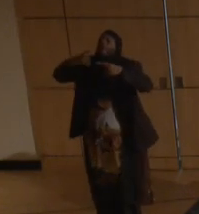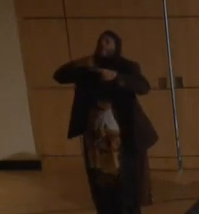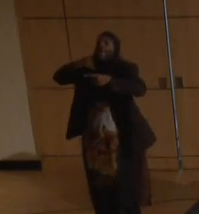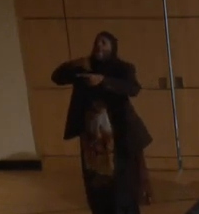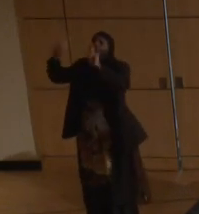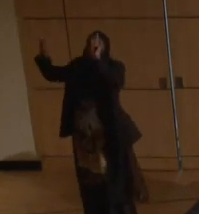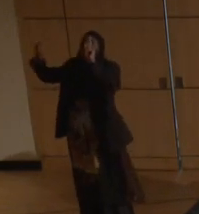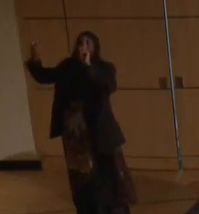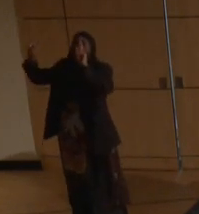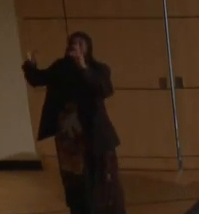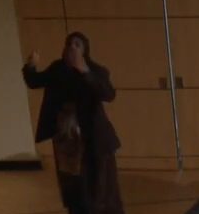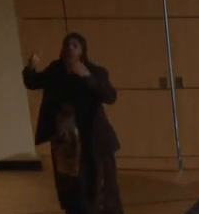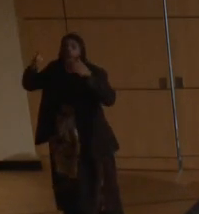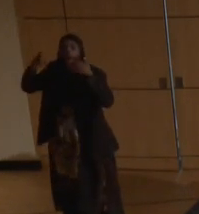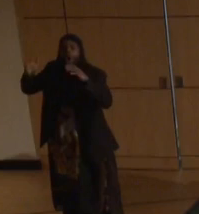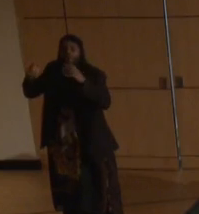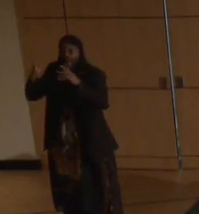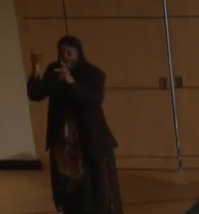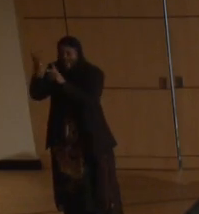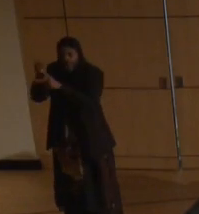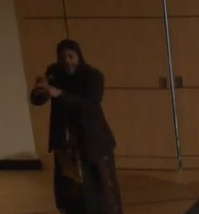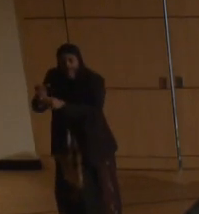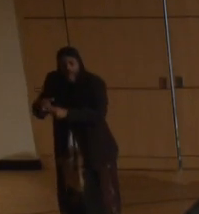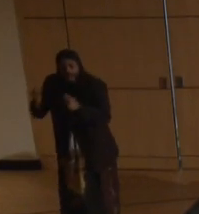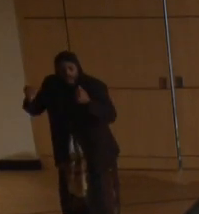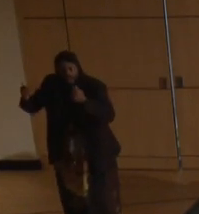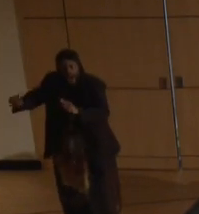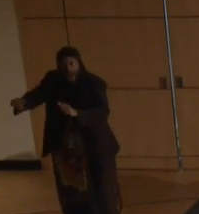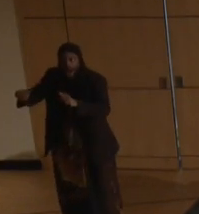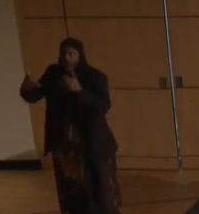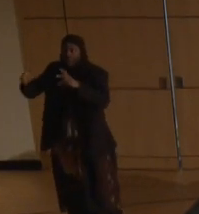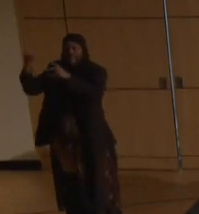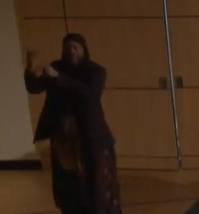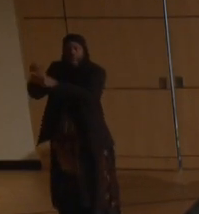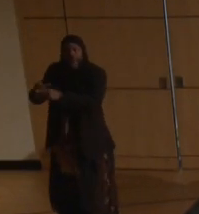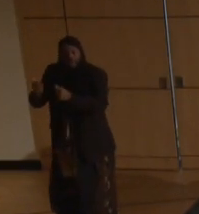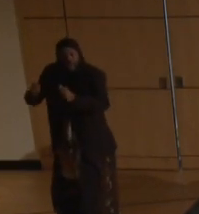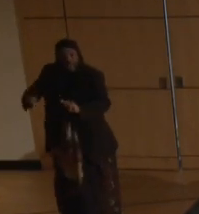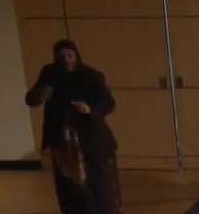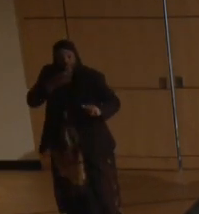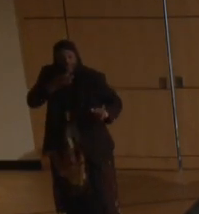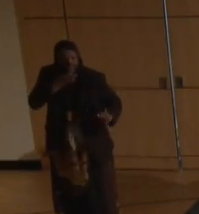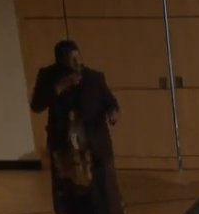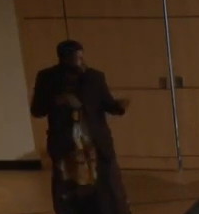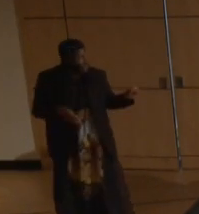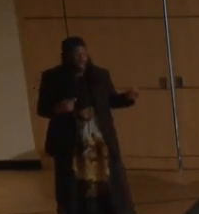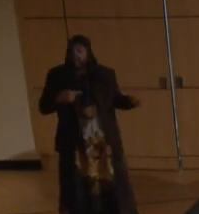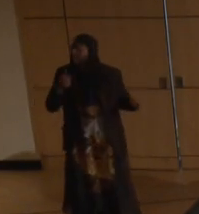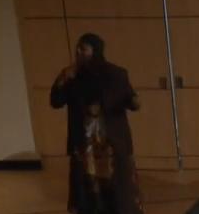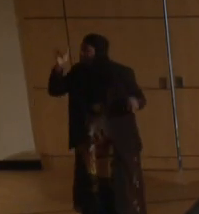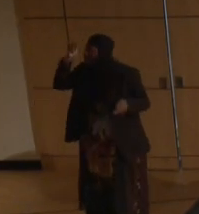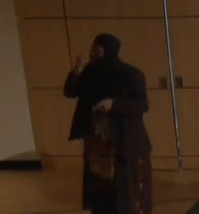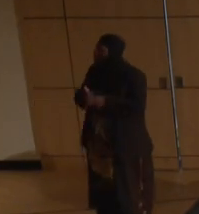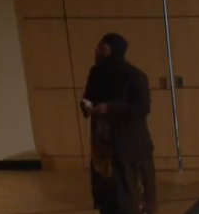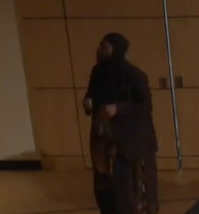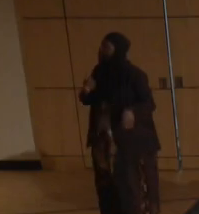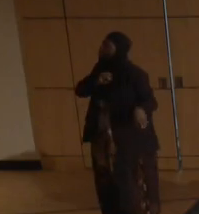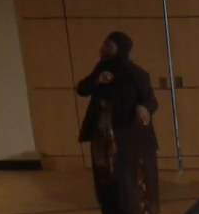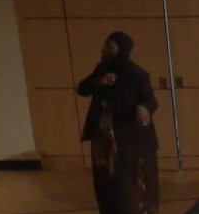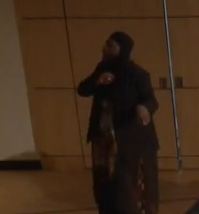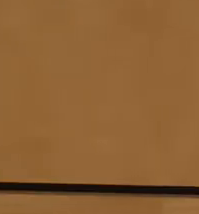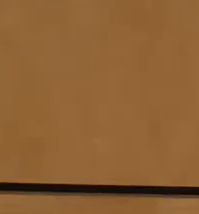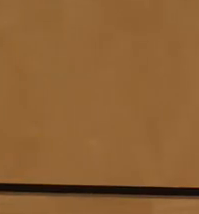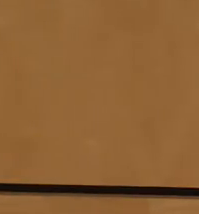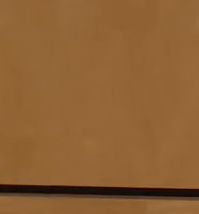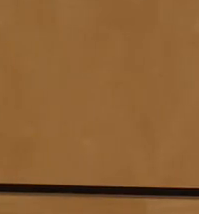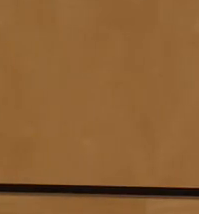backstage. So we're going to get both of these brothers back real soon. I said to my brother, the first thing I said to my brother Stephen